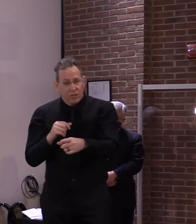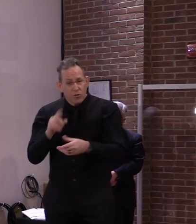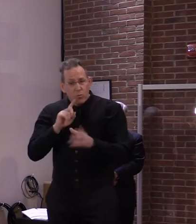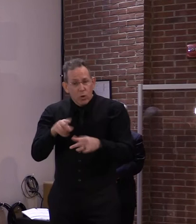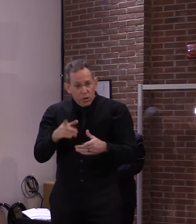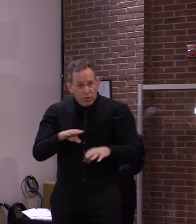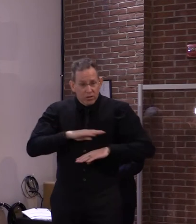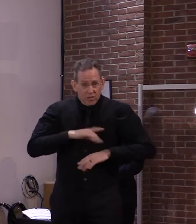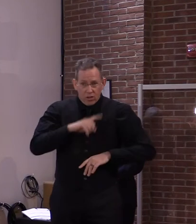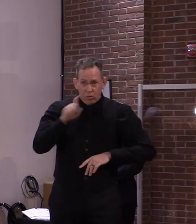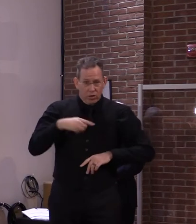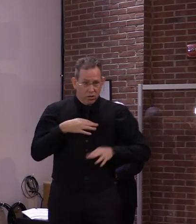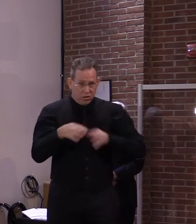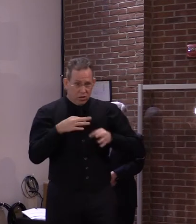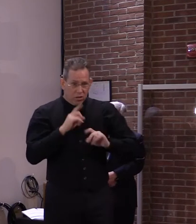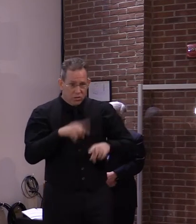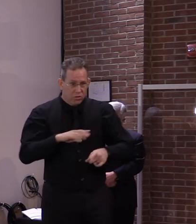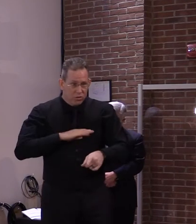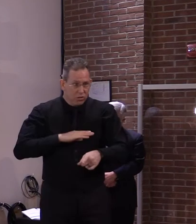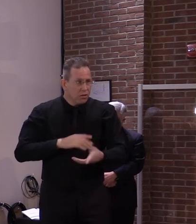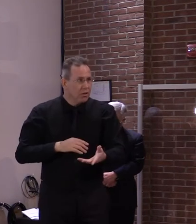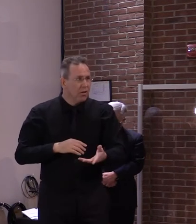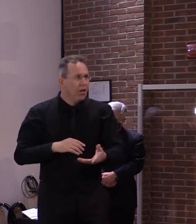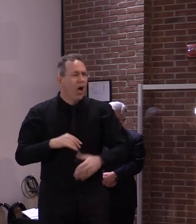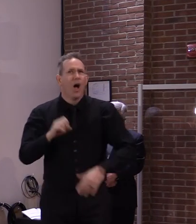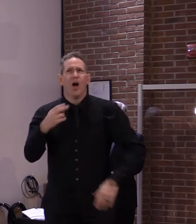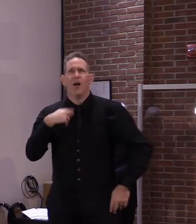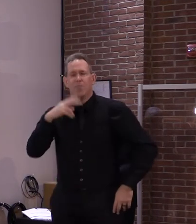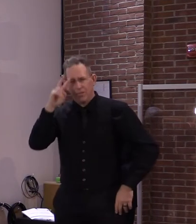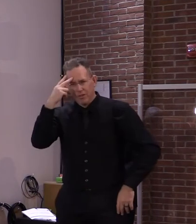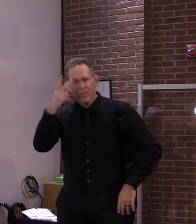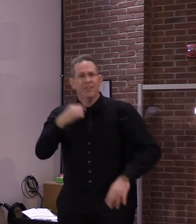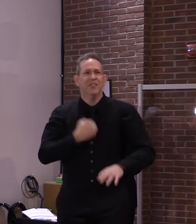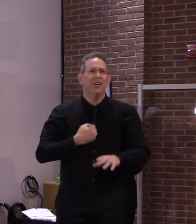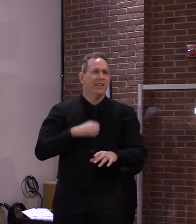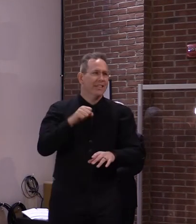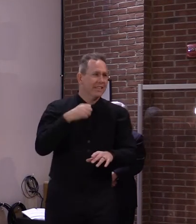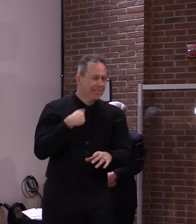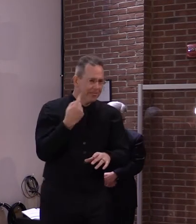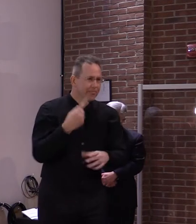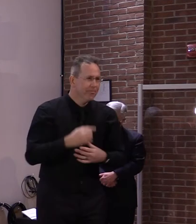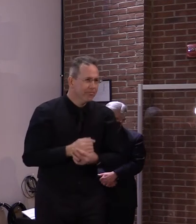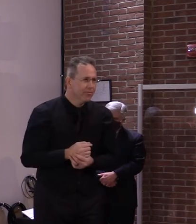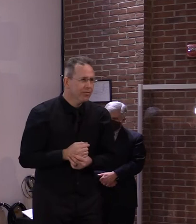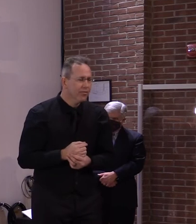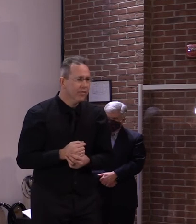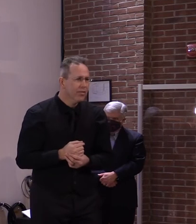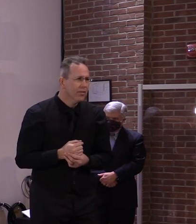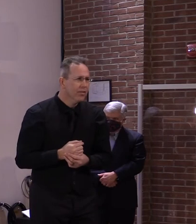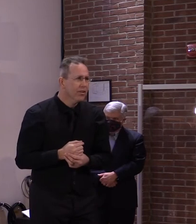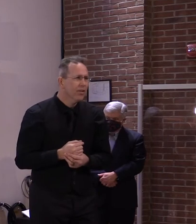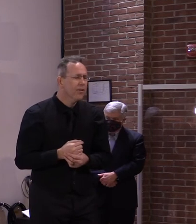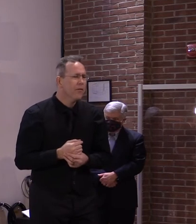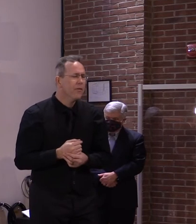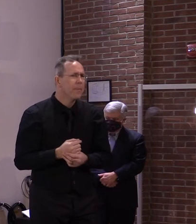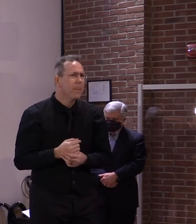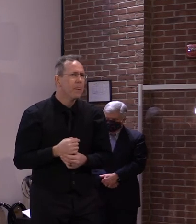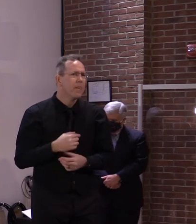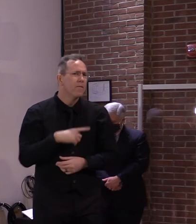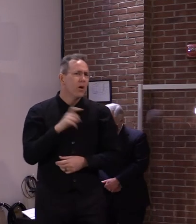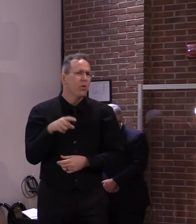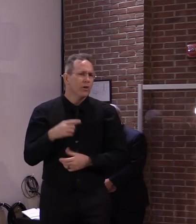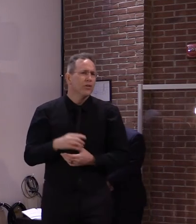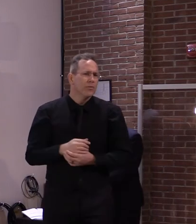often oh yes i i do sorry i i was also curious uh if